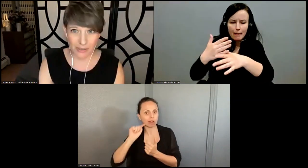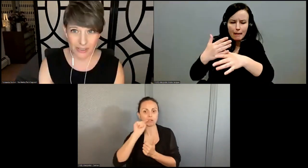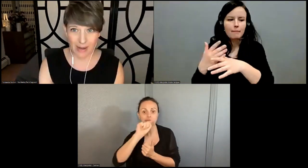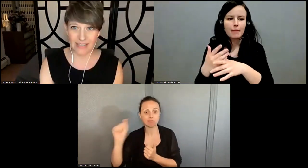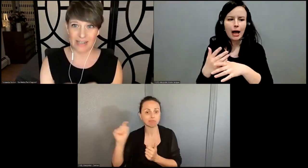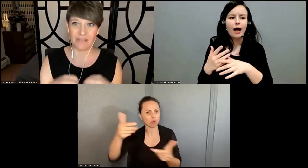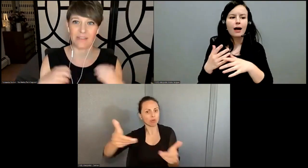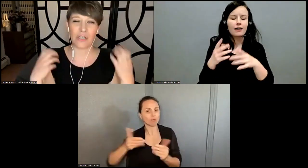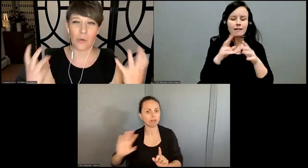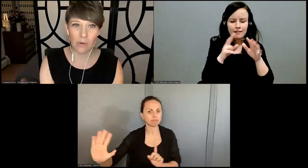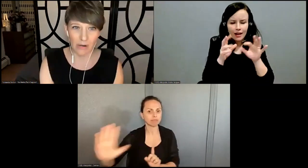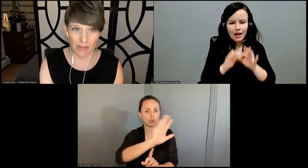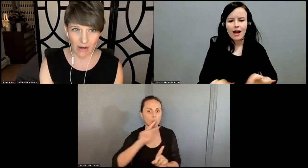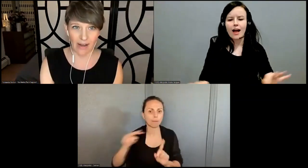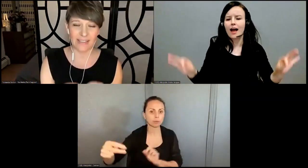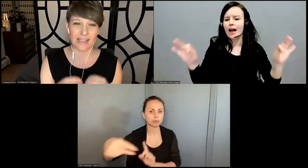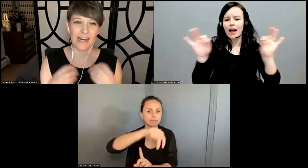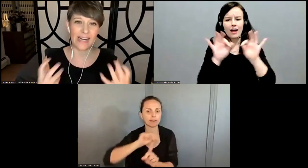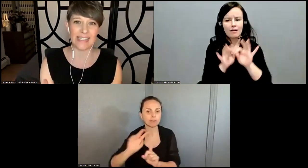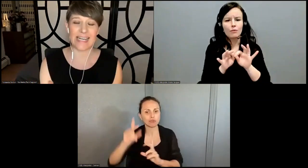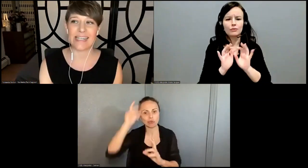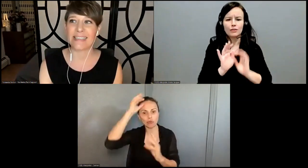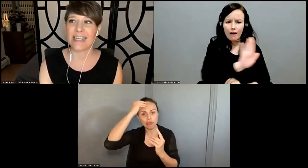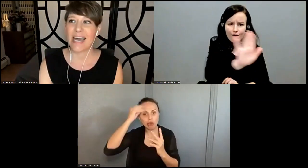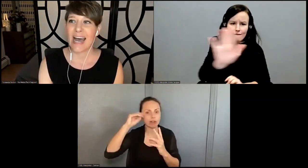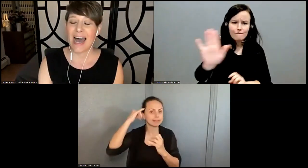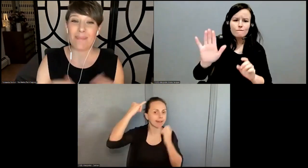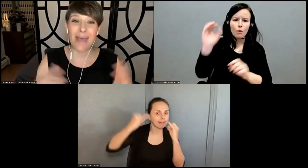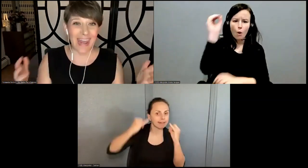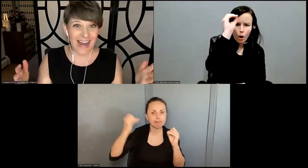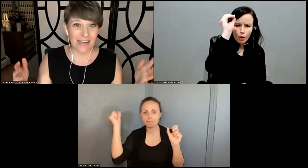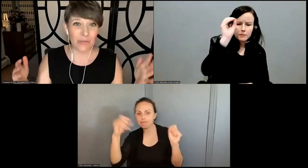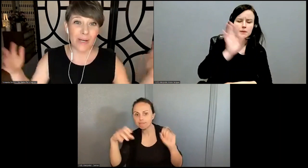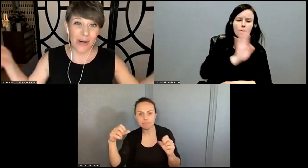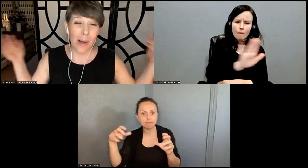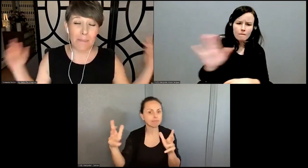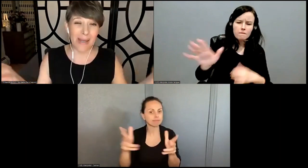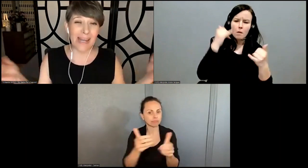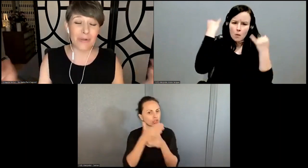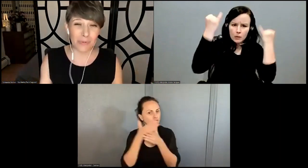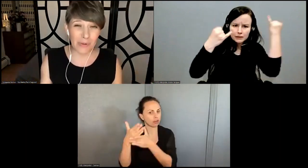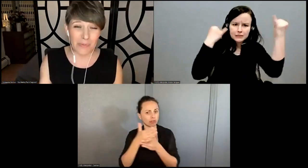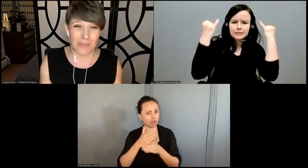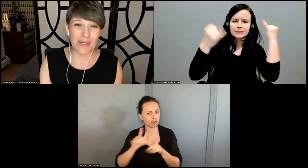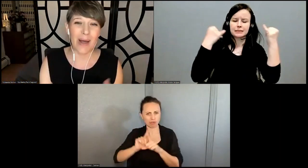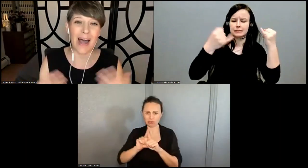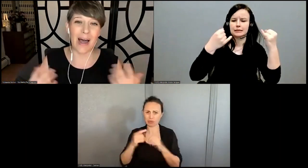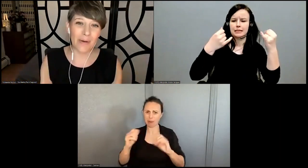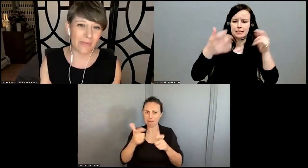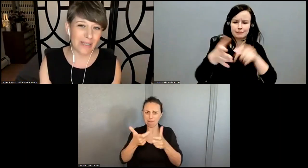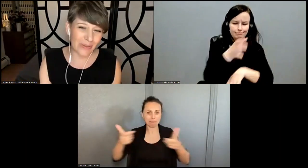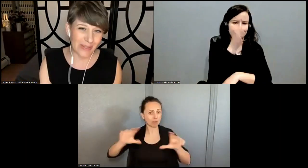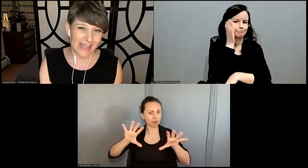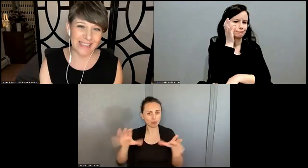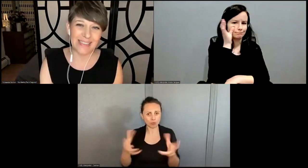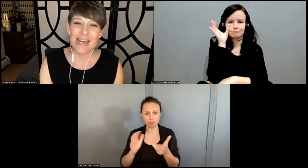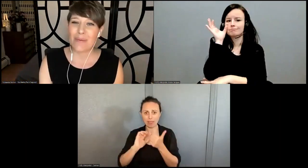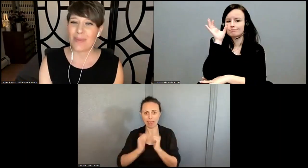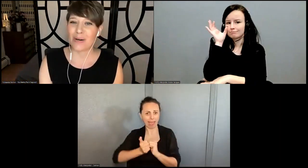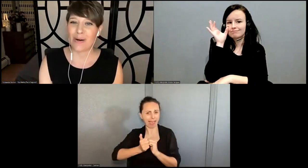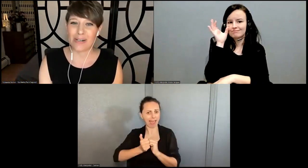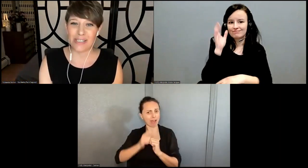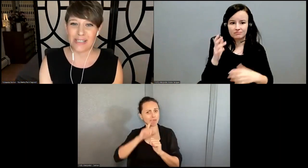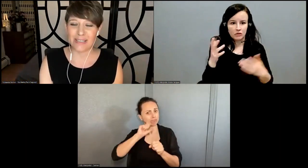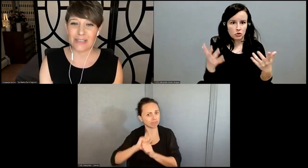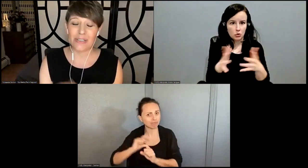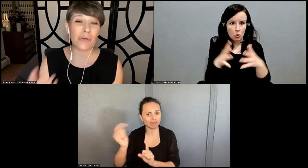your perspectives, your thoughts and ideas. And we're a big group. You know, how can we do this?